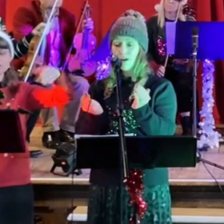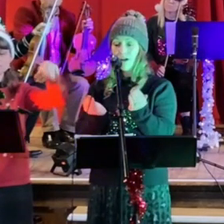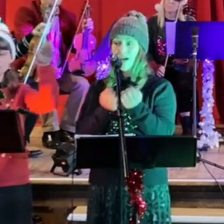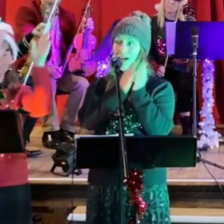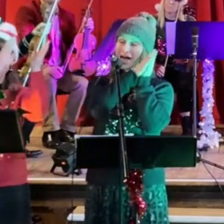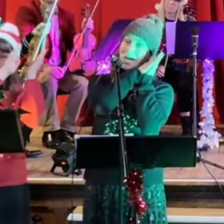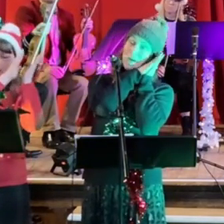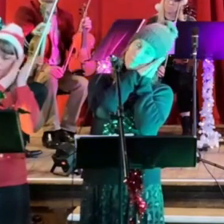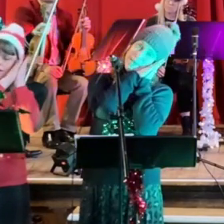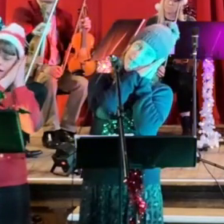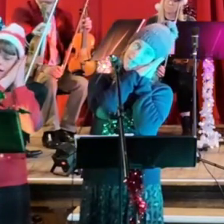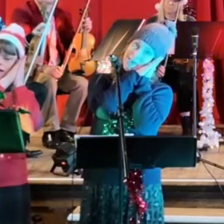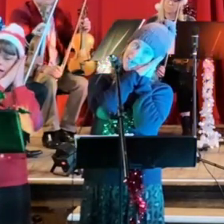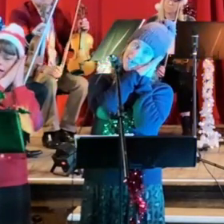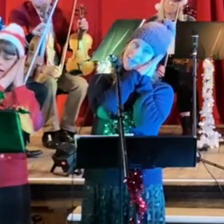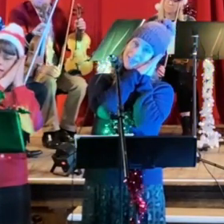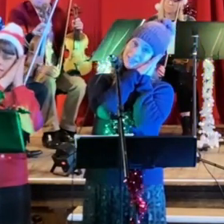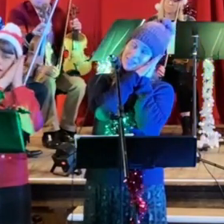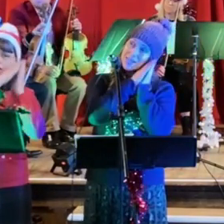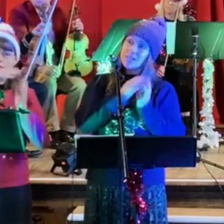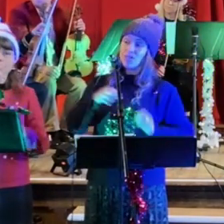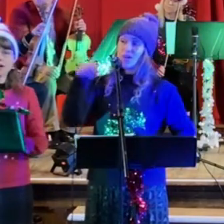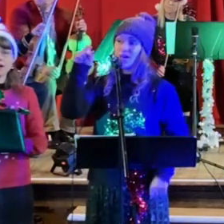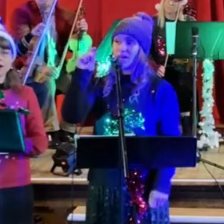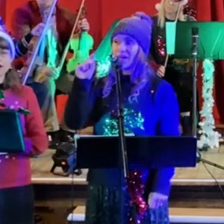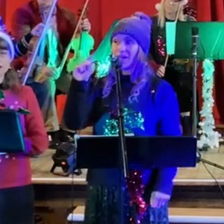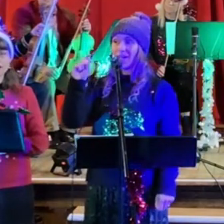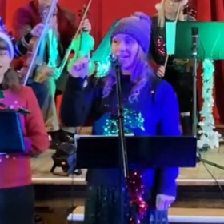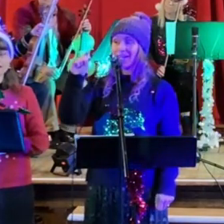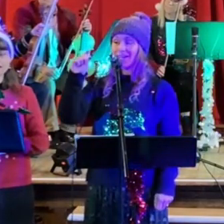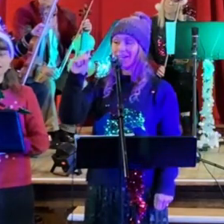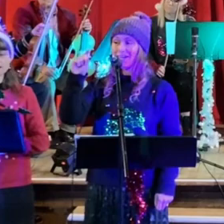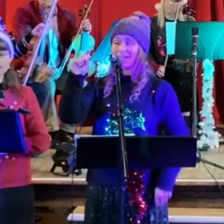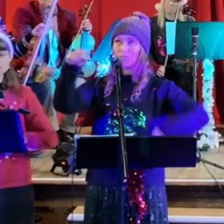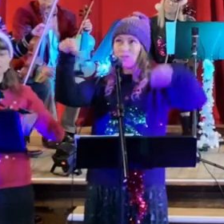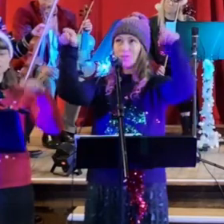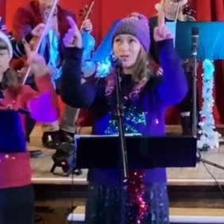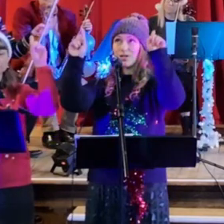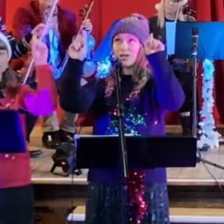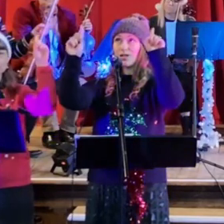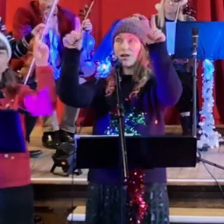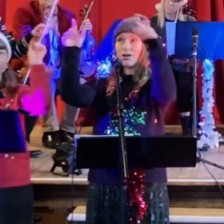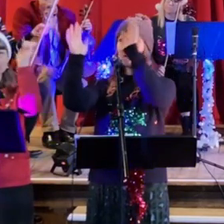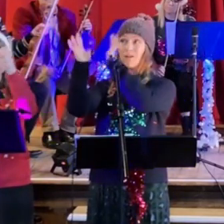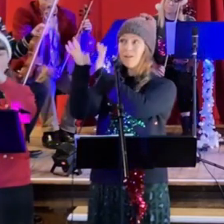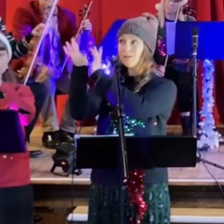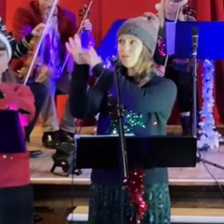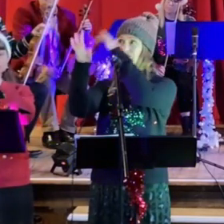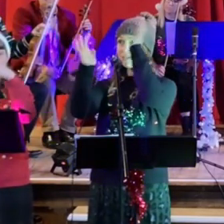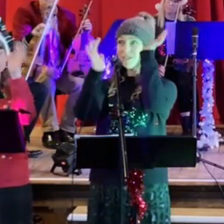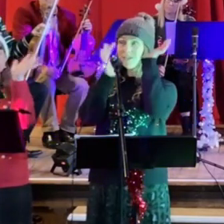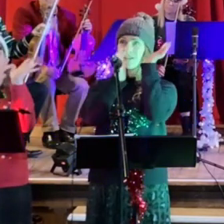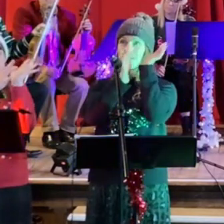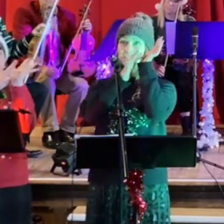a bed, the little Lord